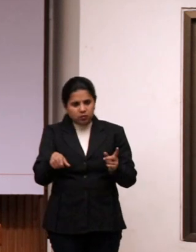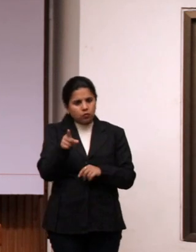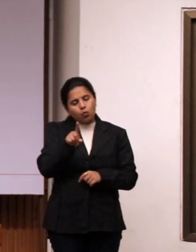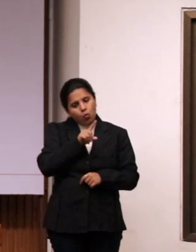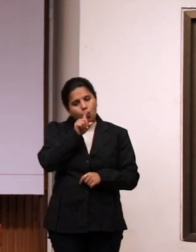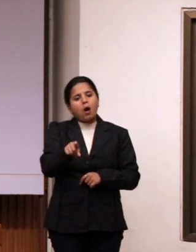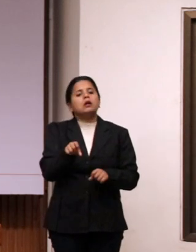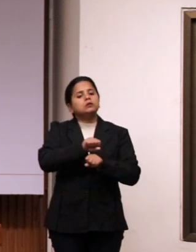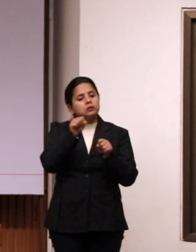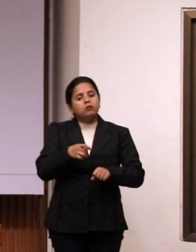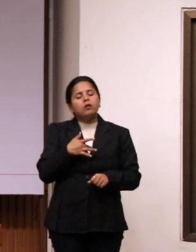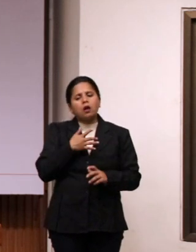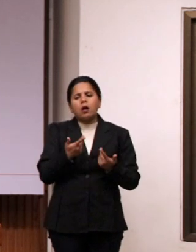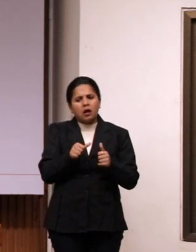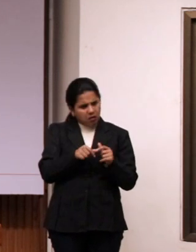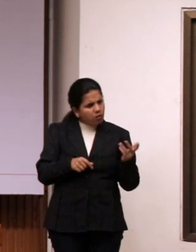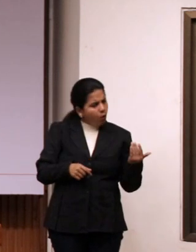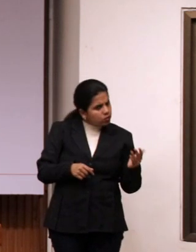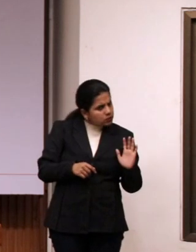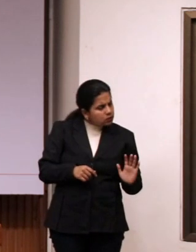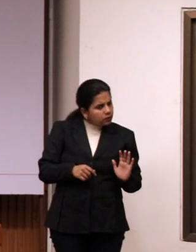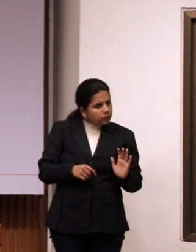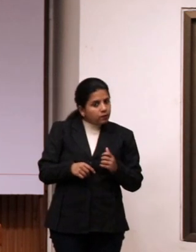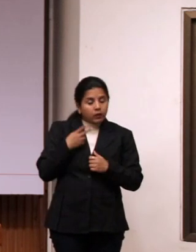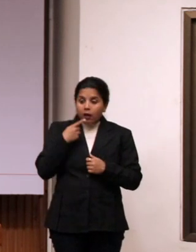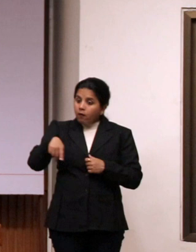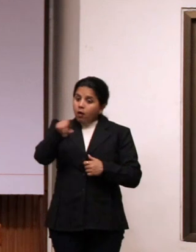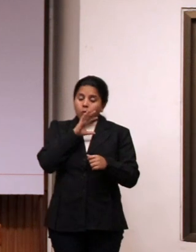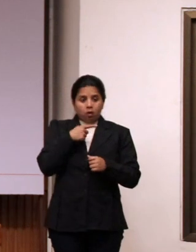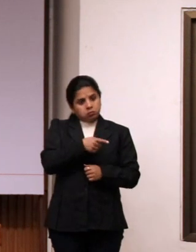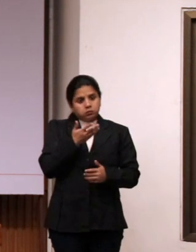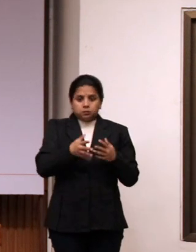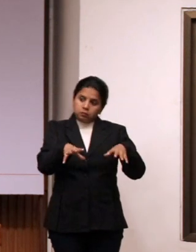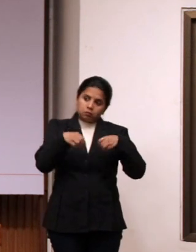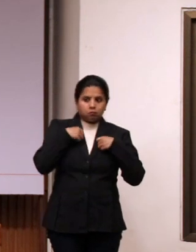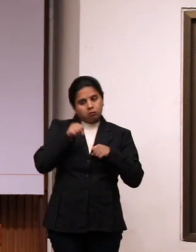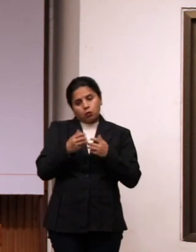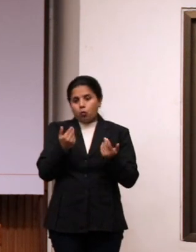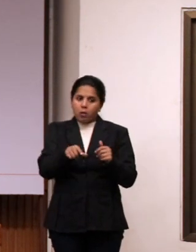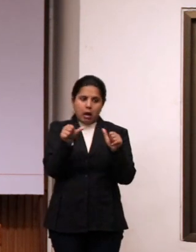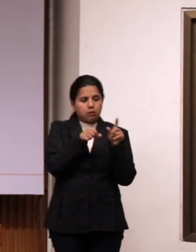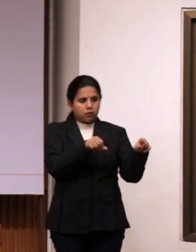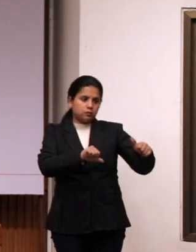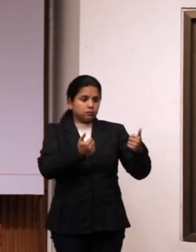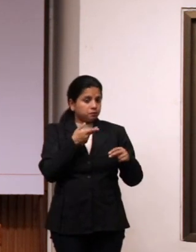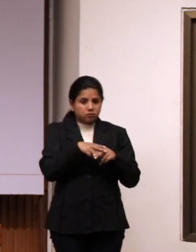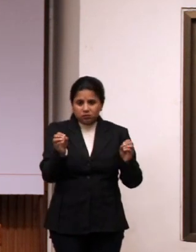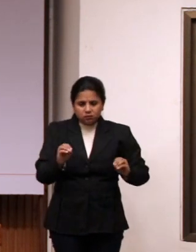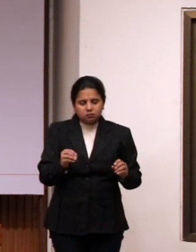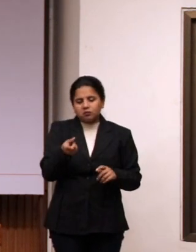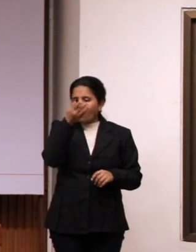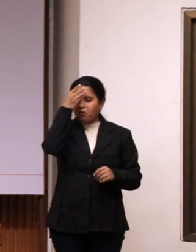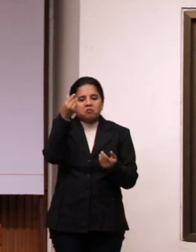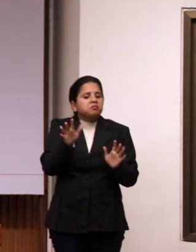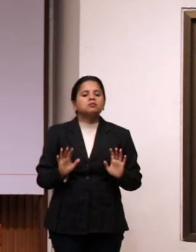that system that A is possible there. If the system is going to accept your A, if not, you forget about